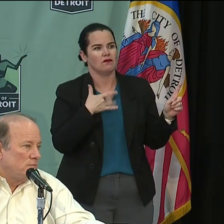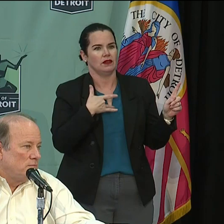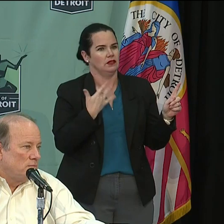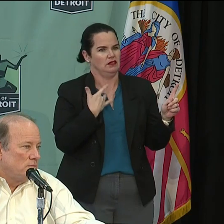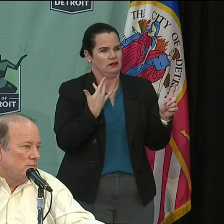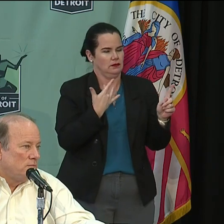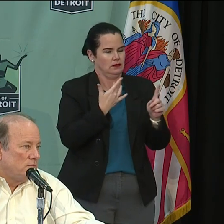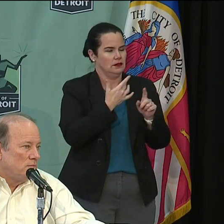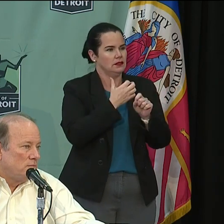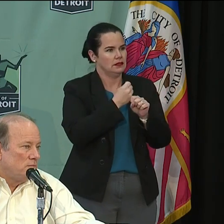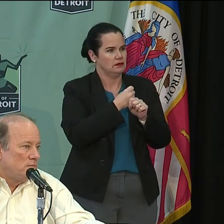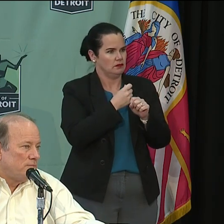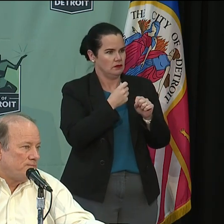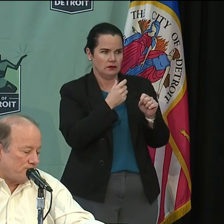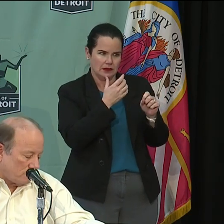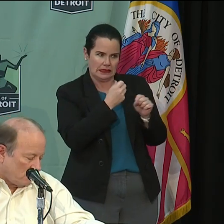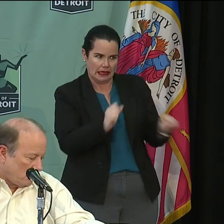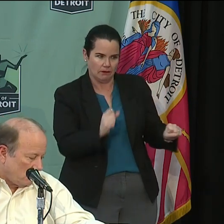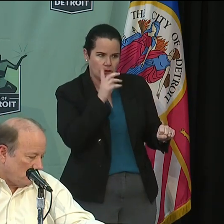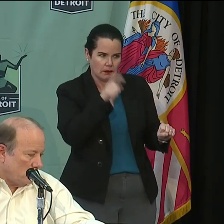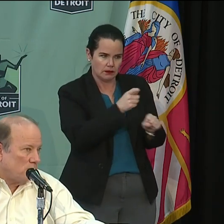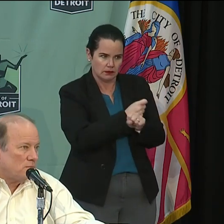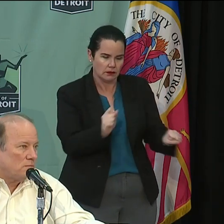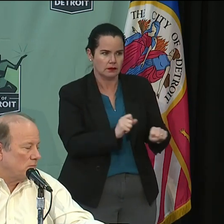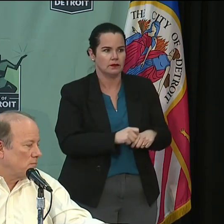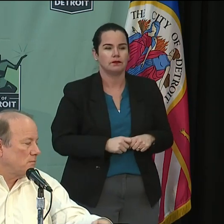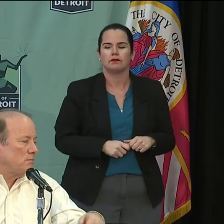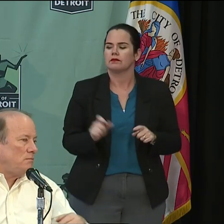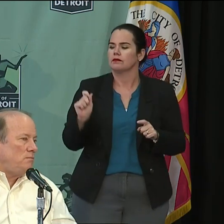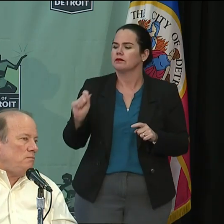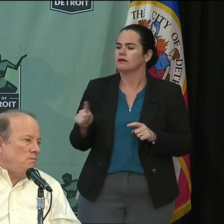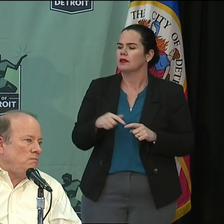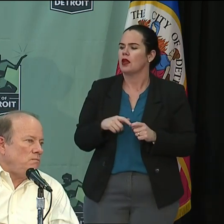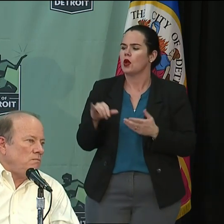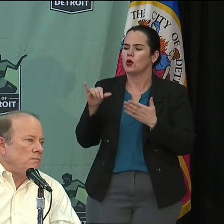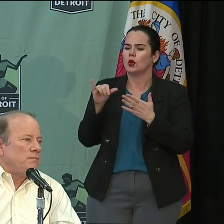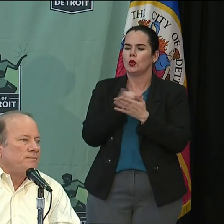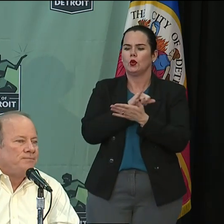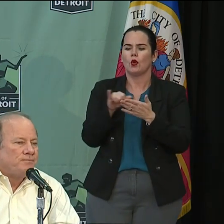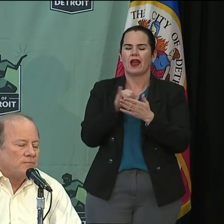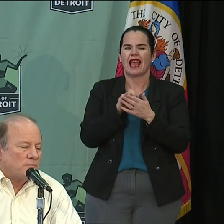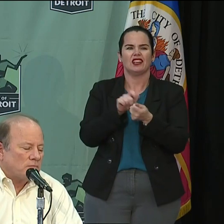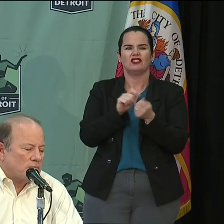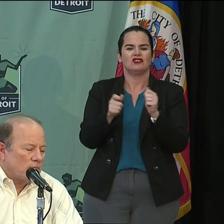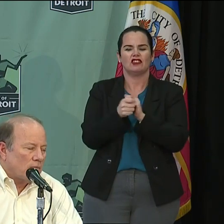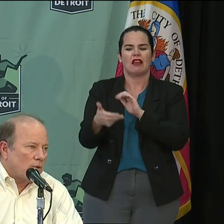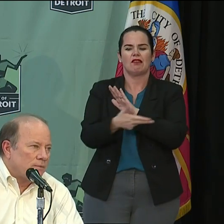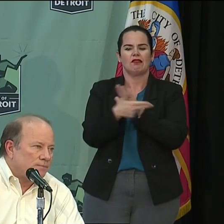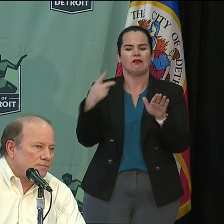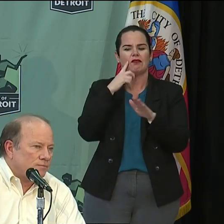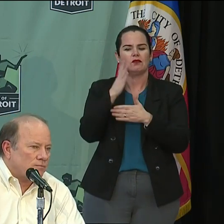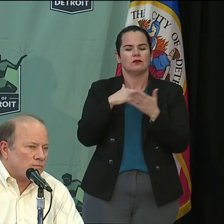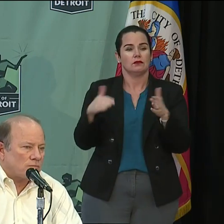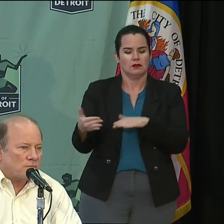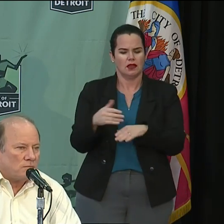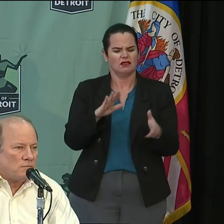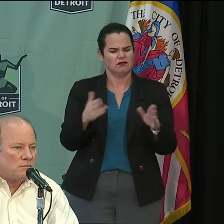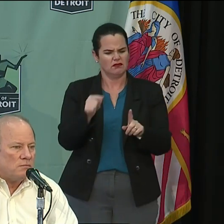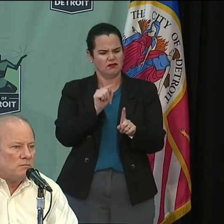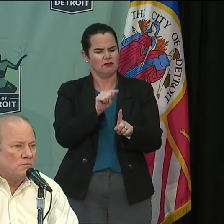question from ML again. He said that in New York they have reclassified some deaths of individuals who had not